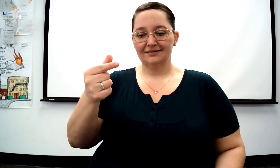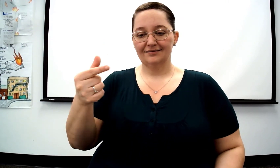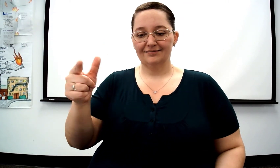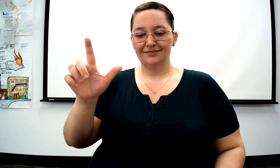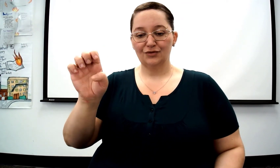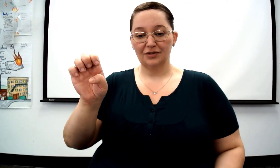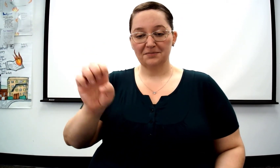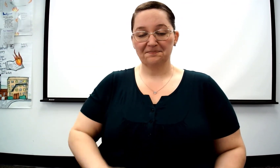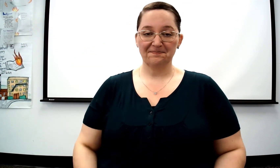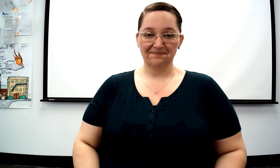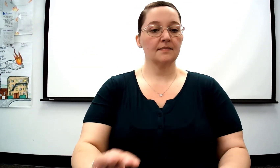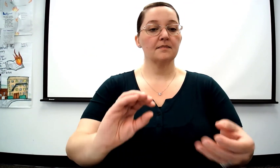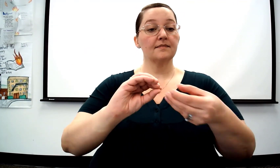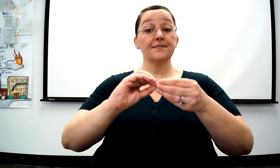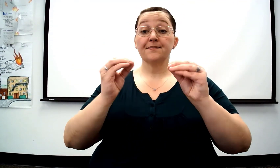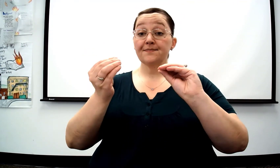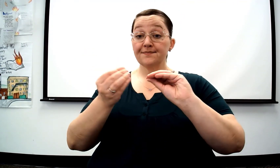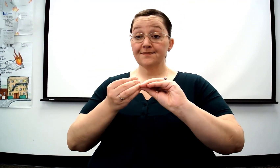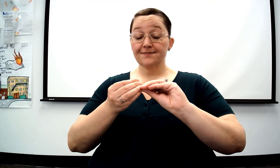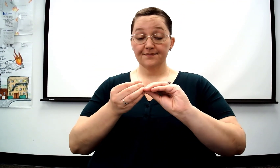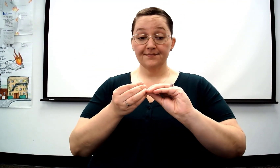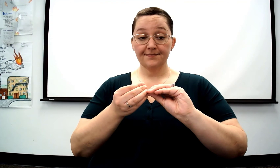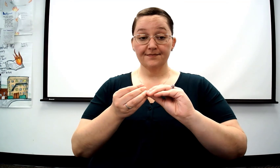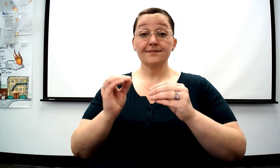This is the sign for struggle.